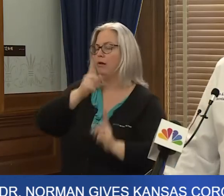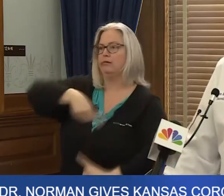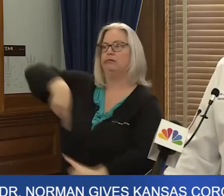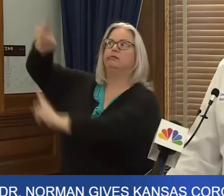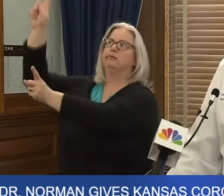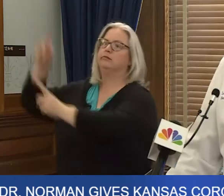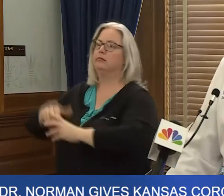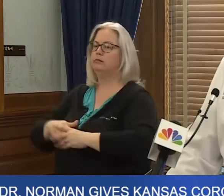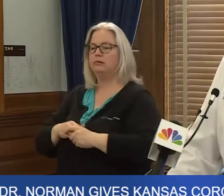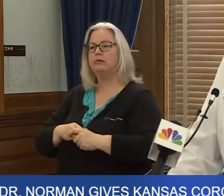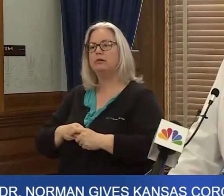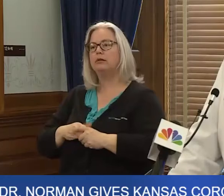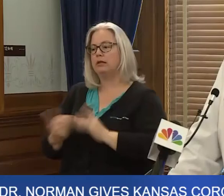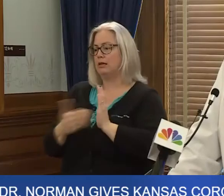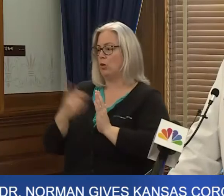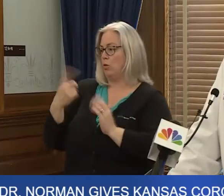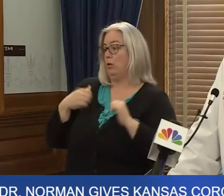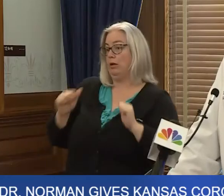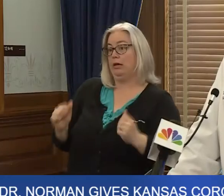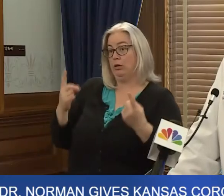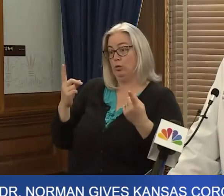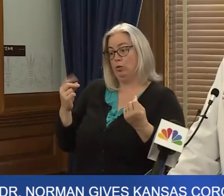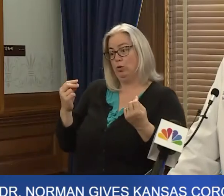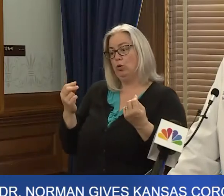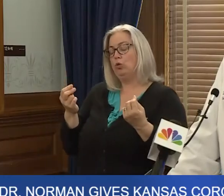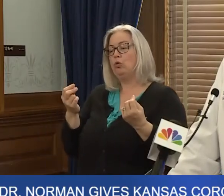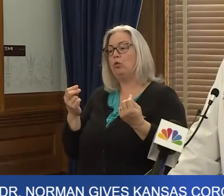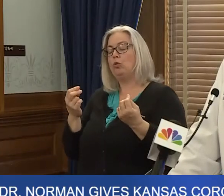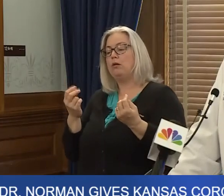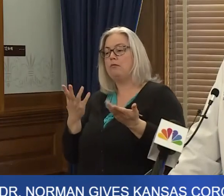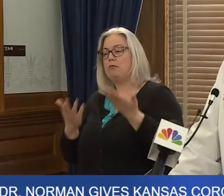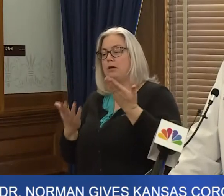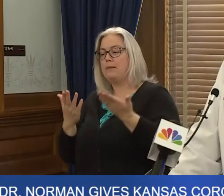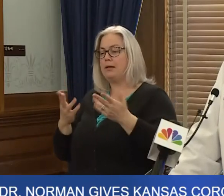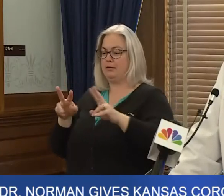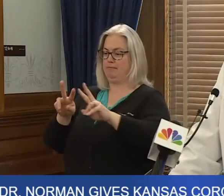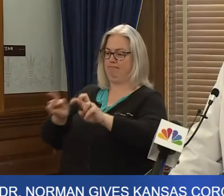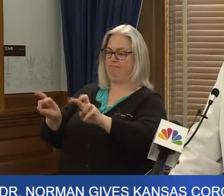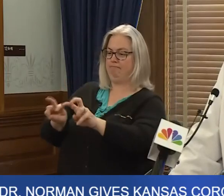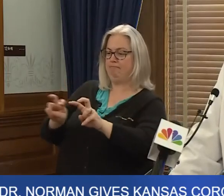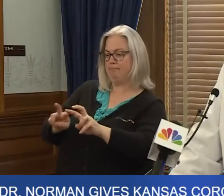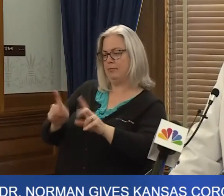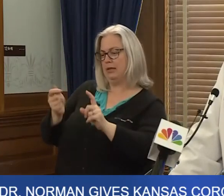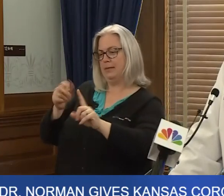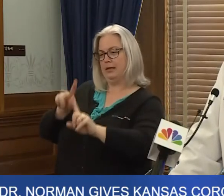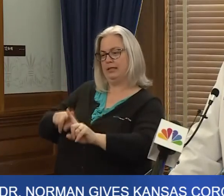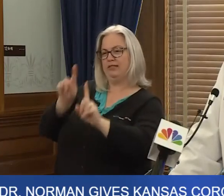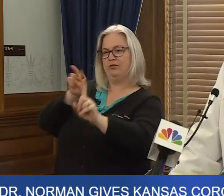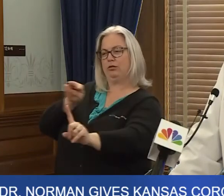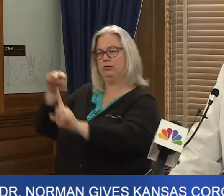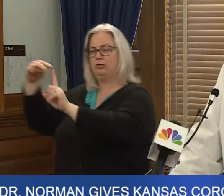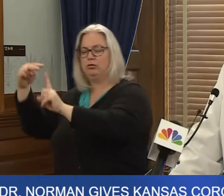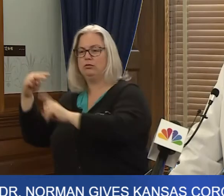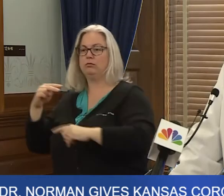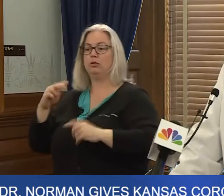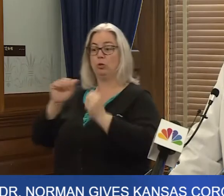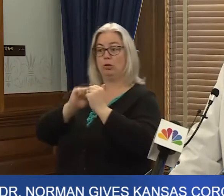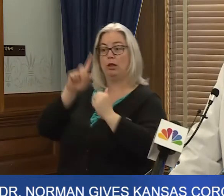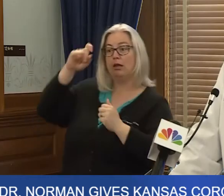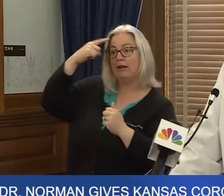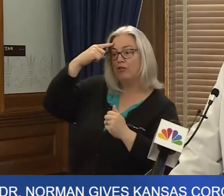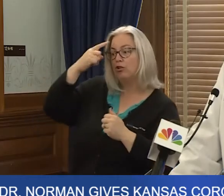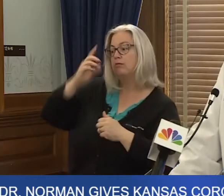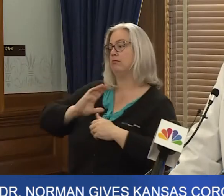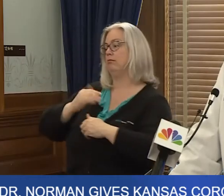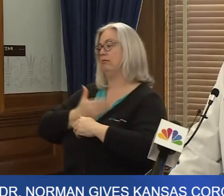I think that one of the things that we could do is to take a little bit different look. That's what we're doing with the governor, that's what we're doing in our agency and